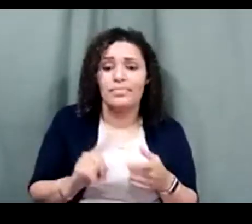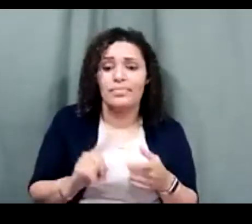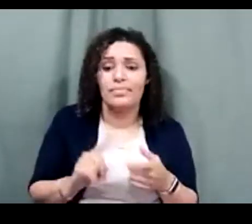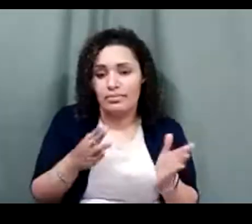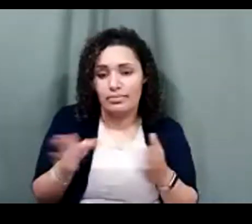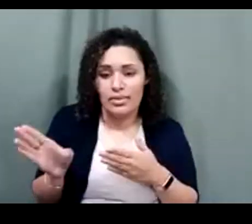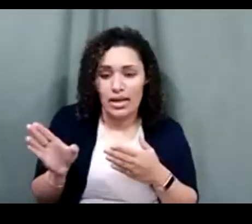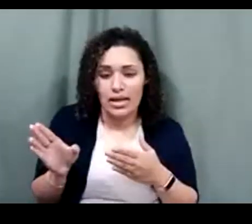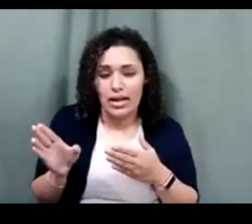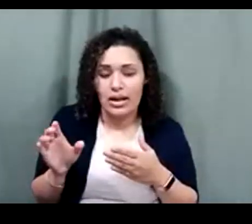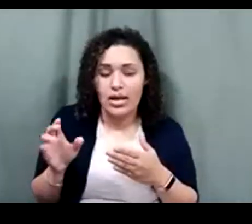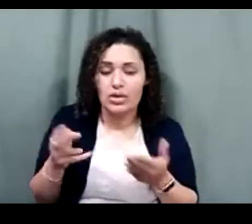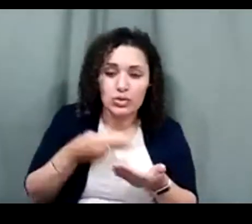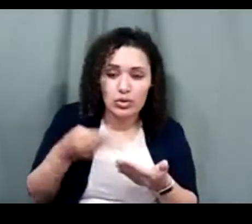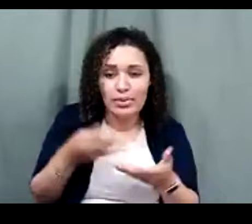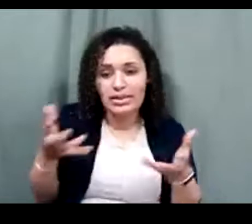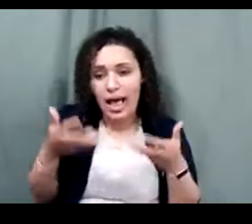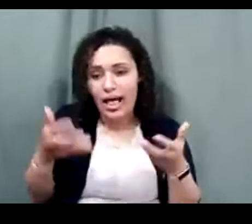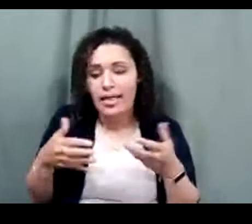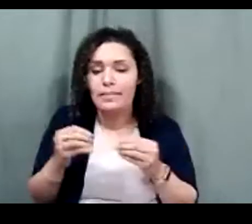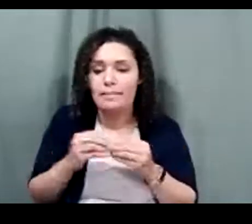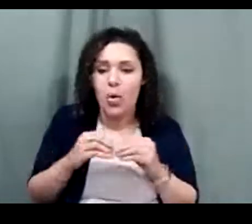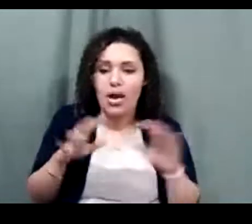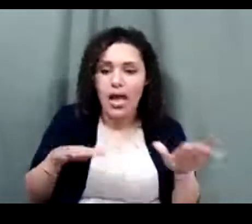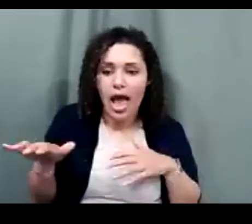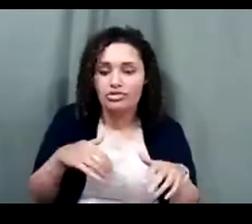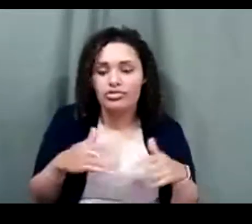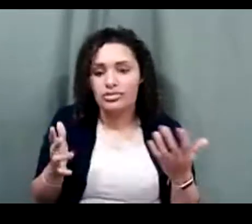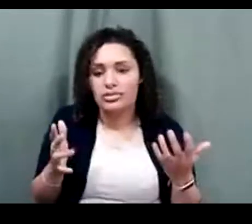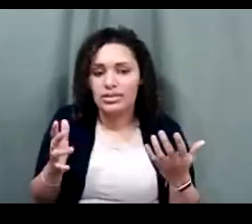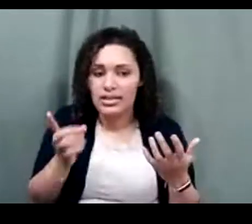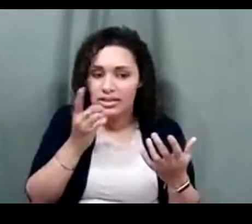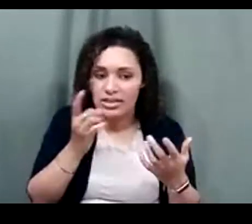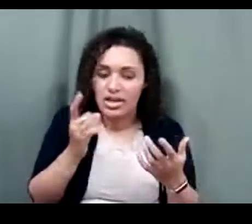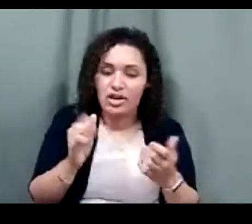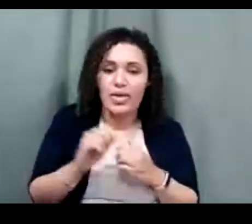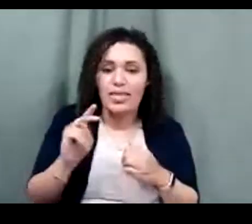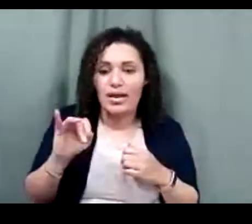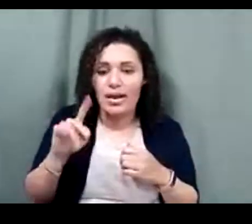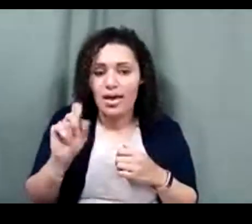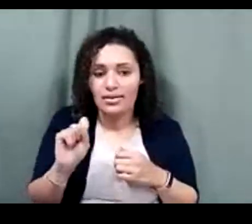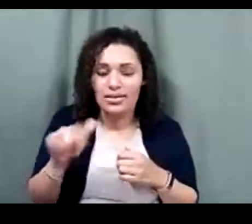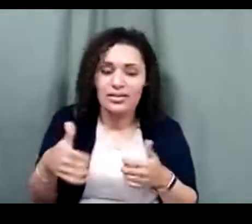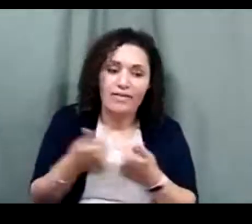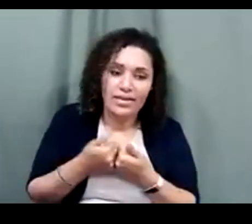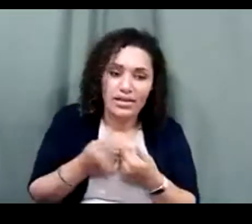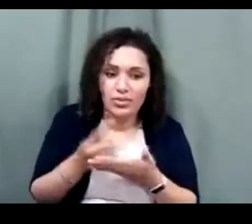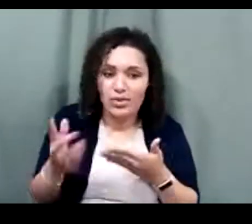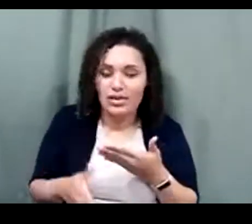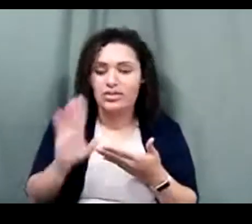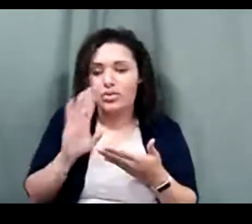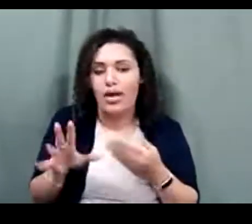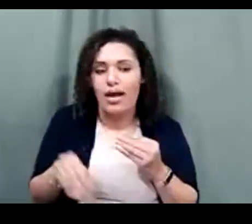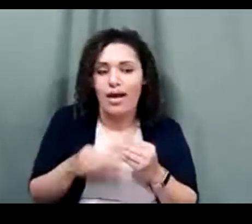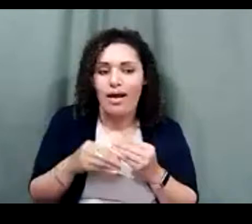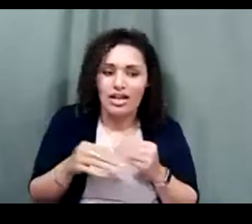little more casual dinner with Nick's again. So like a crab soup and salad, and it's Valentine's weekend. So I think we'll throw a few little chocolates in or something to try to make a fun